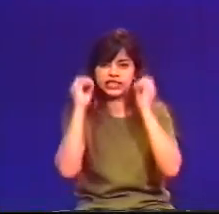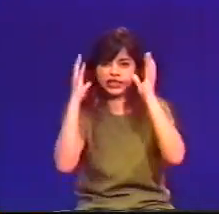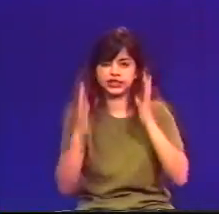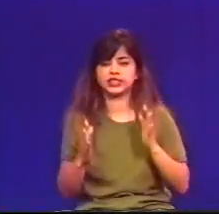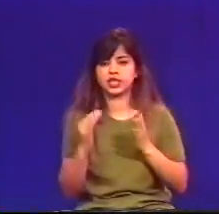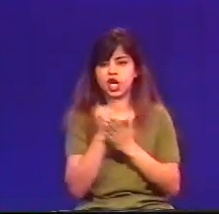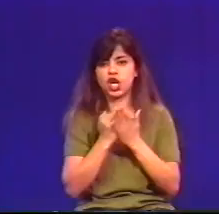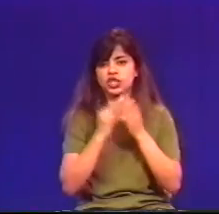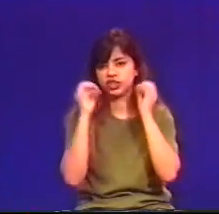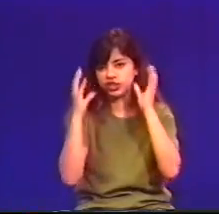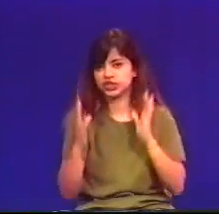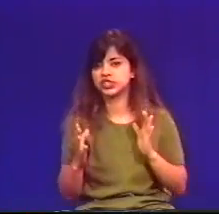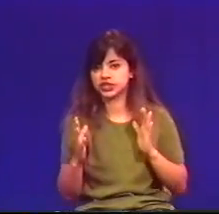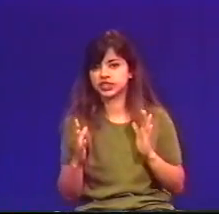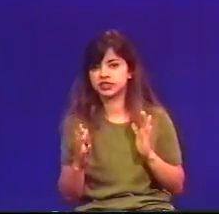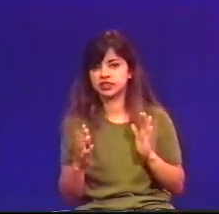short time as an art teacher